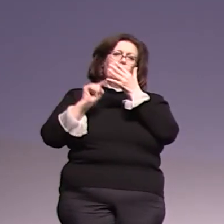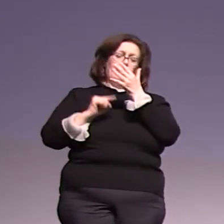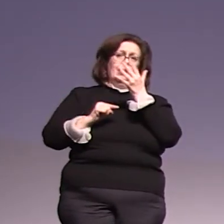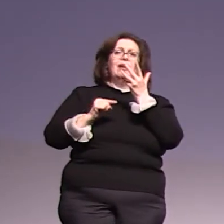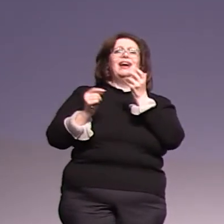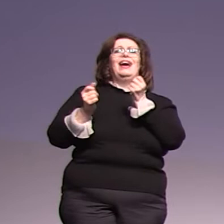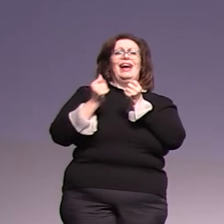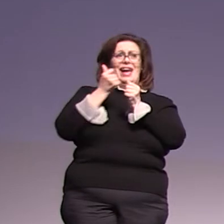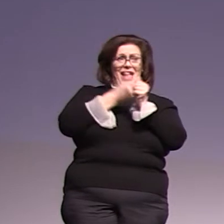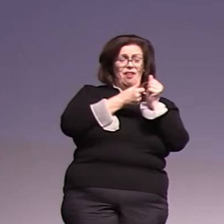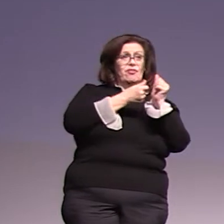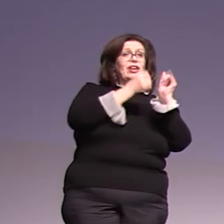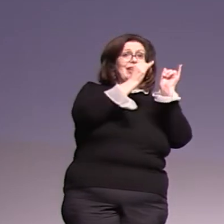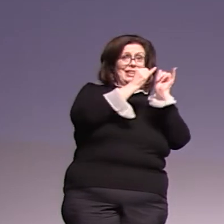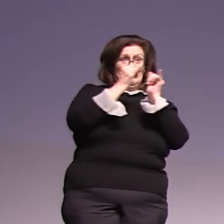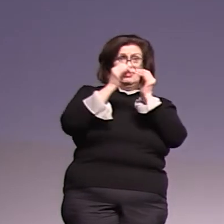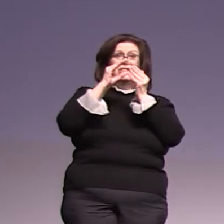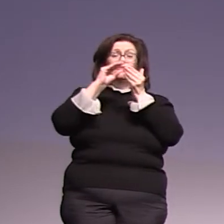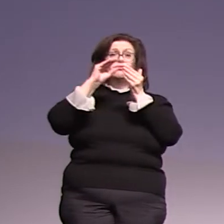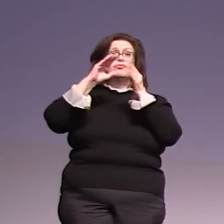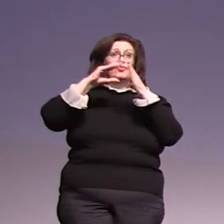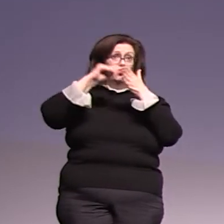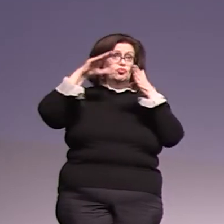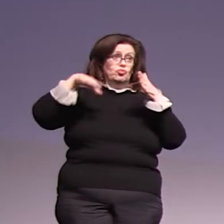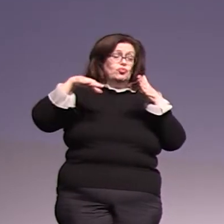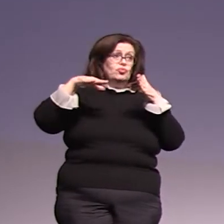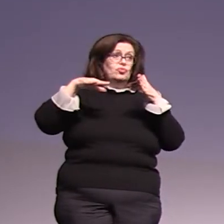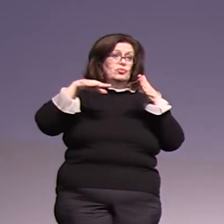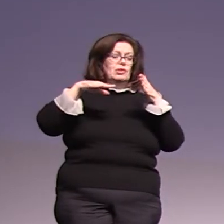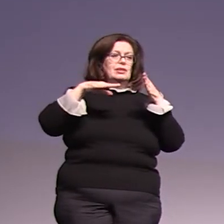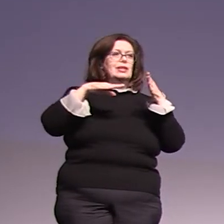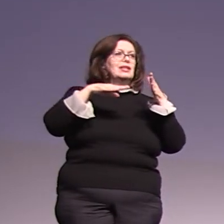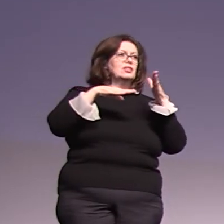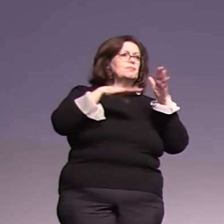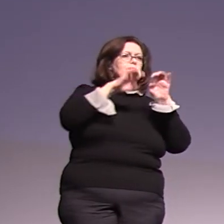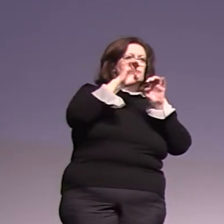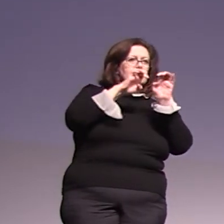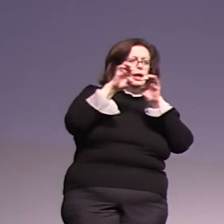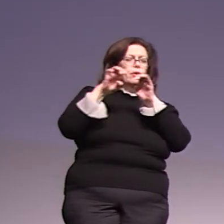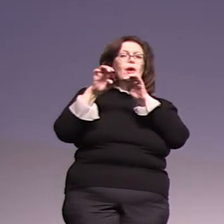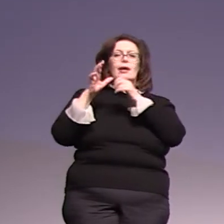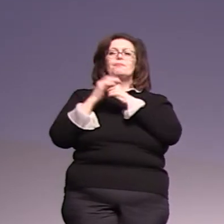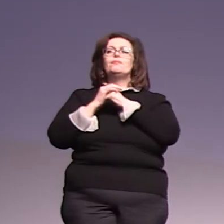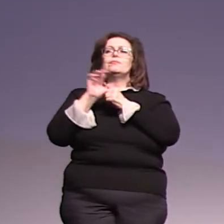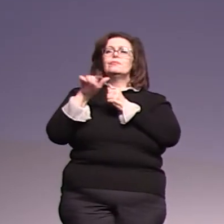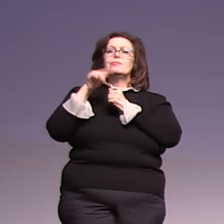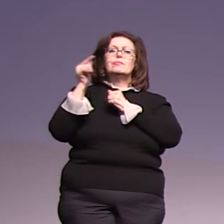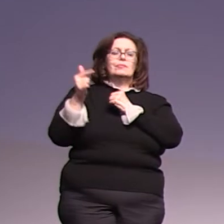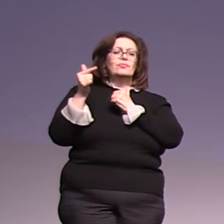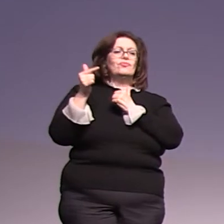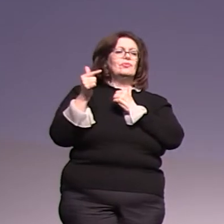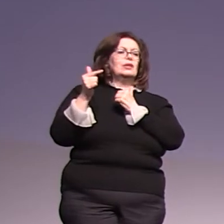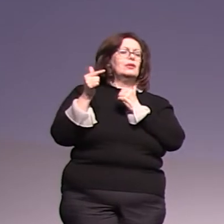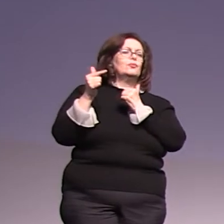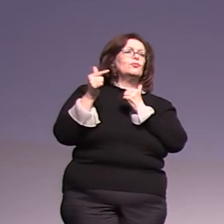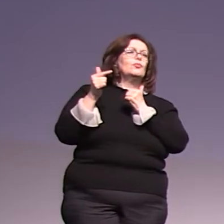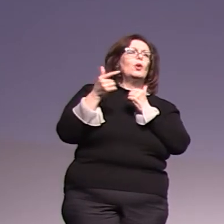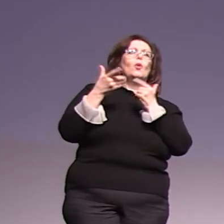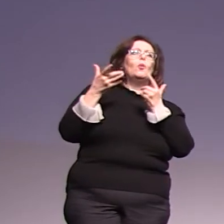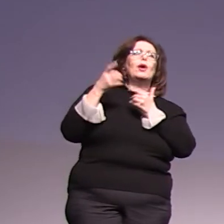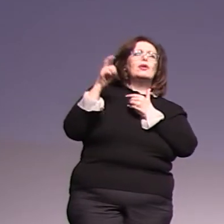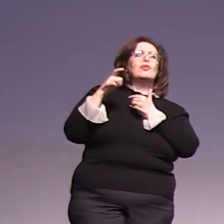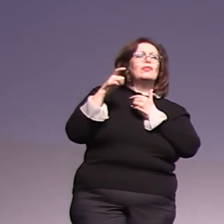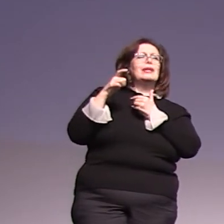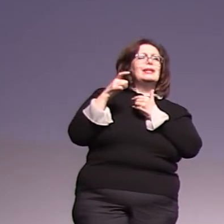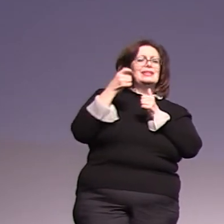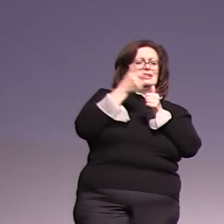every single child would need the same thing. Then you think about what's called the weights. That's where we talk about a student base. What are the needs that that